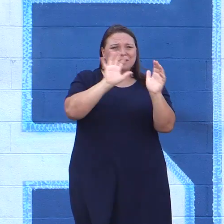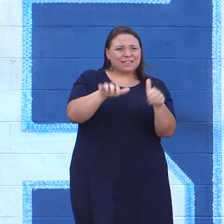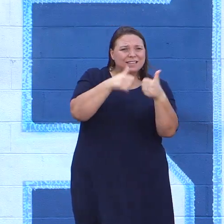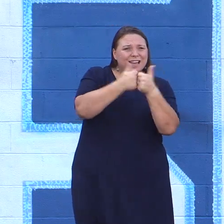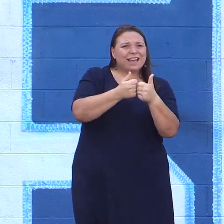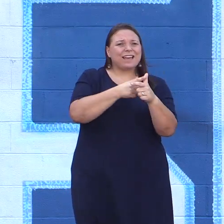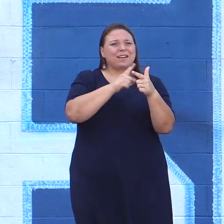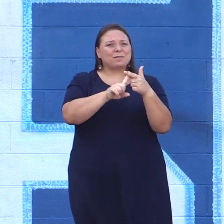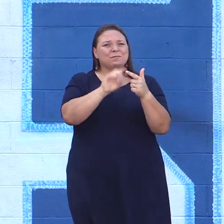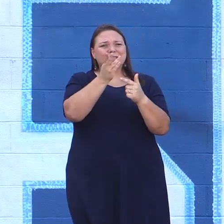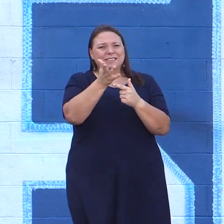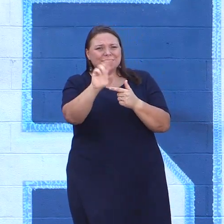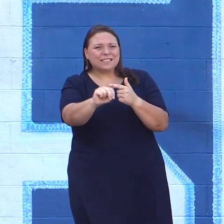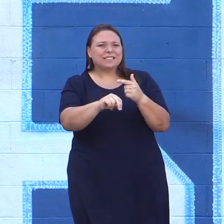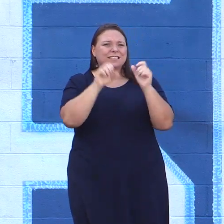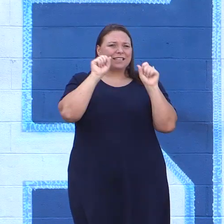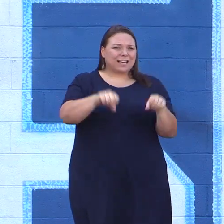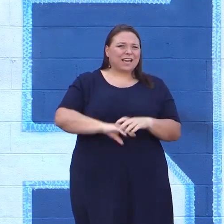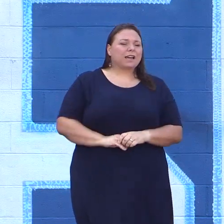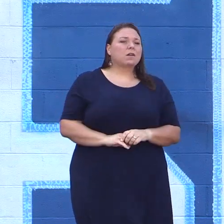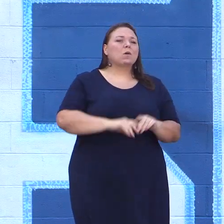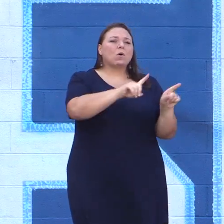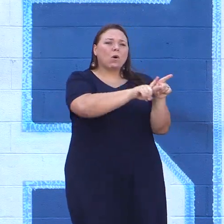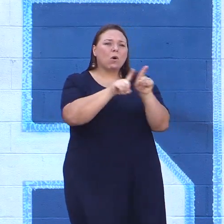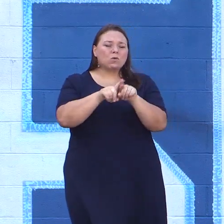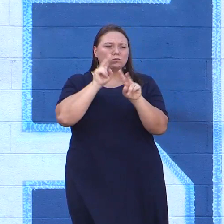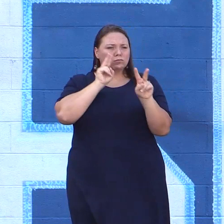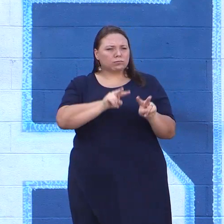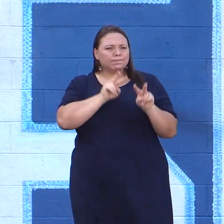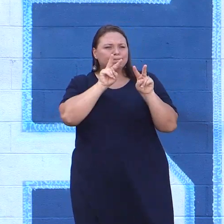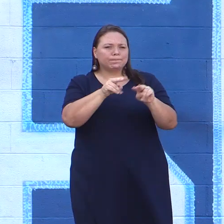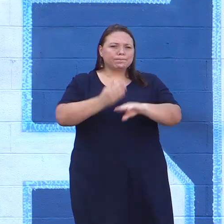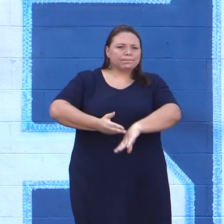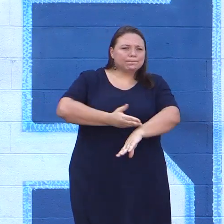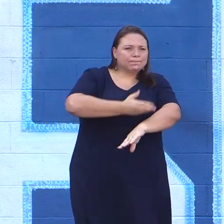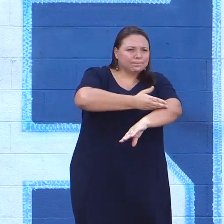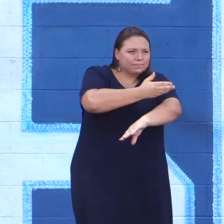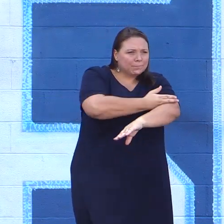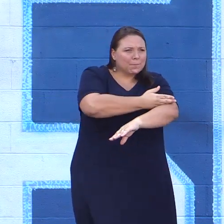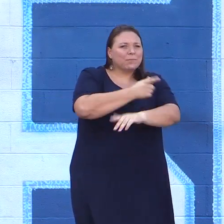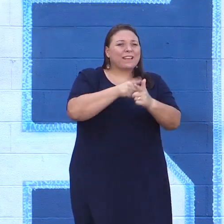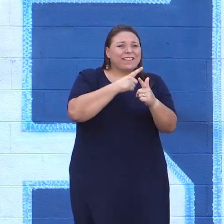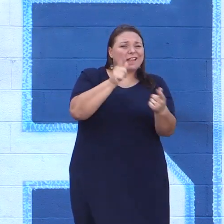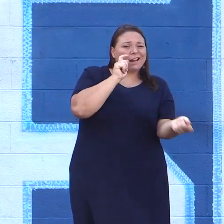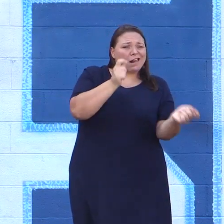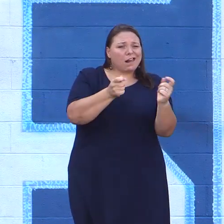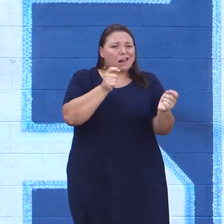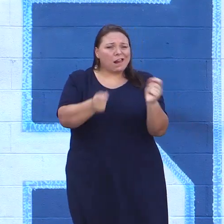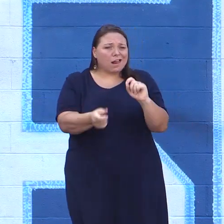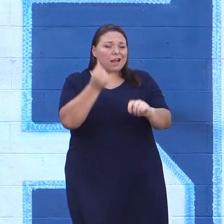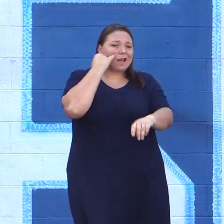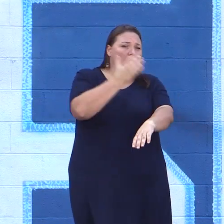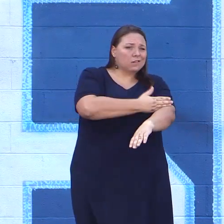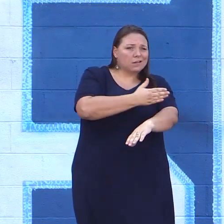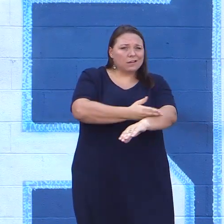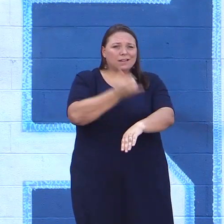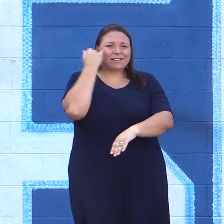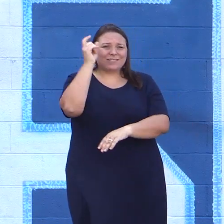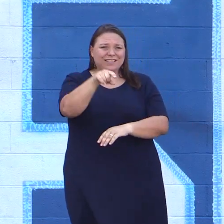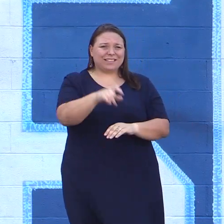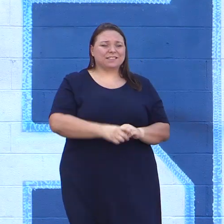or seasons. We will also continue to monitor our progress, and we will make adjustments to our plan as